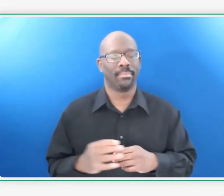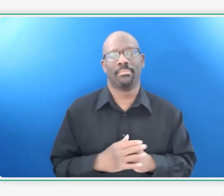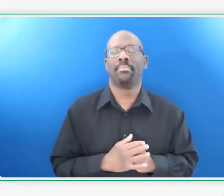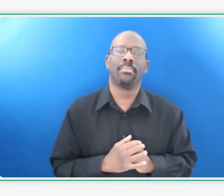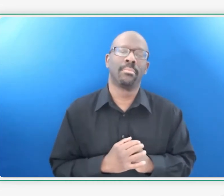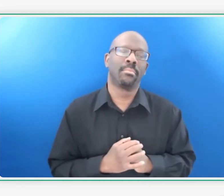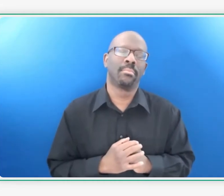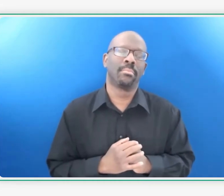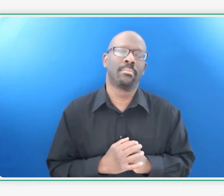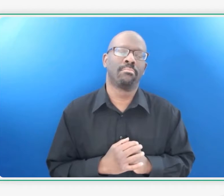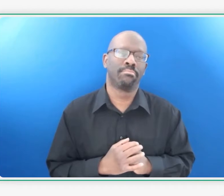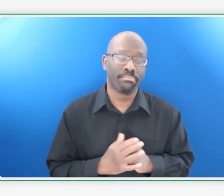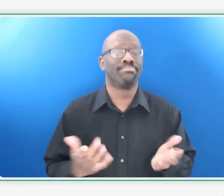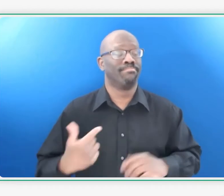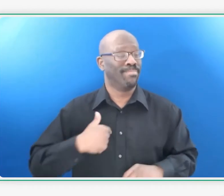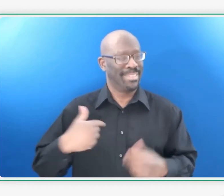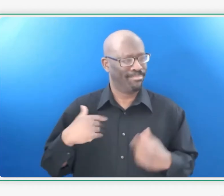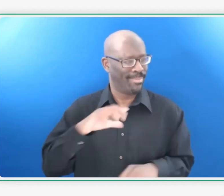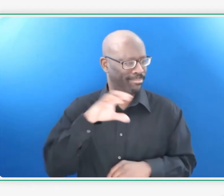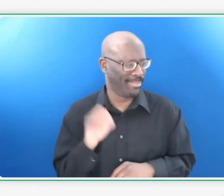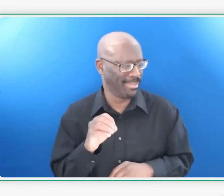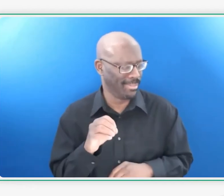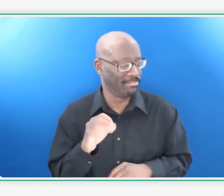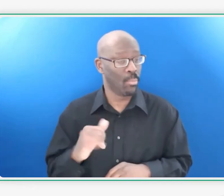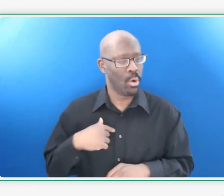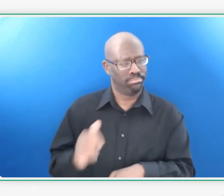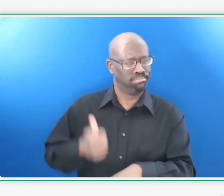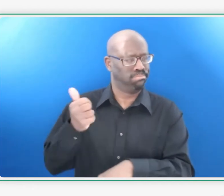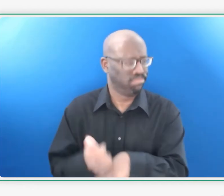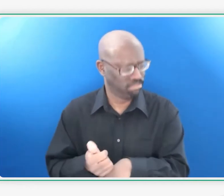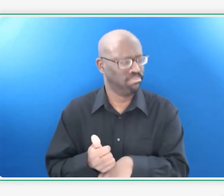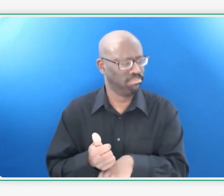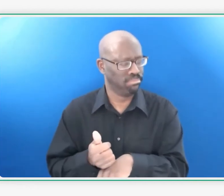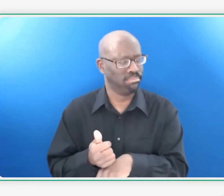interpreting, finance, or even business.